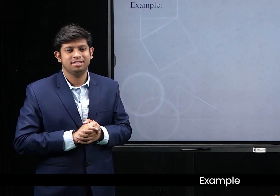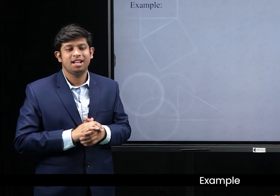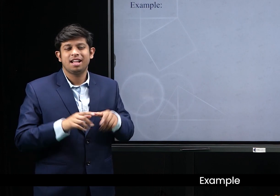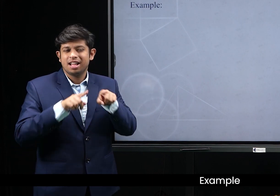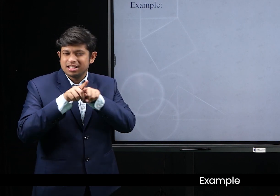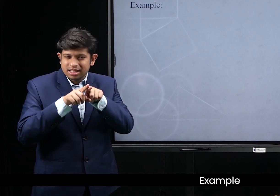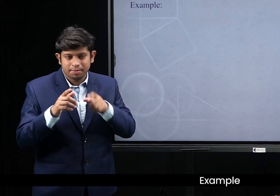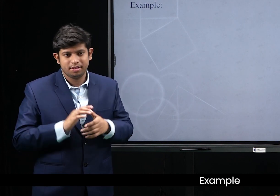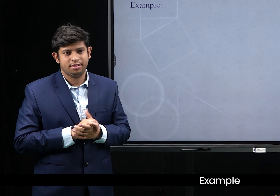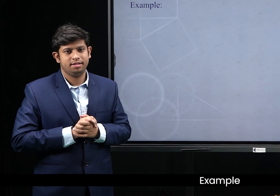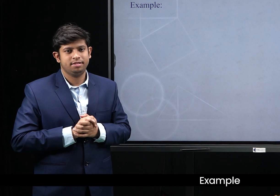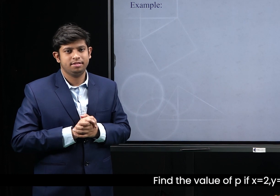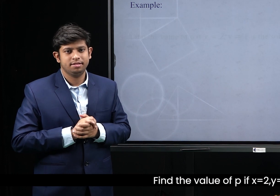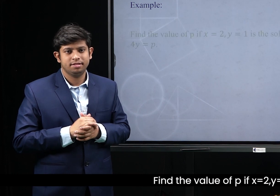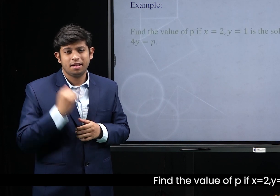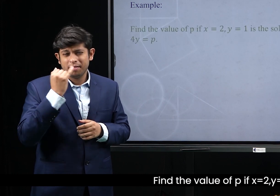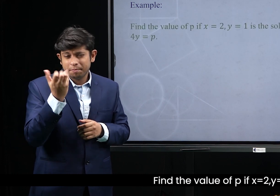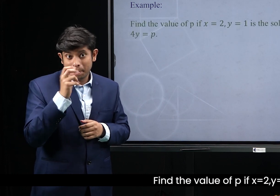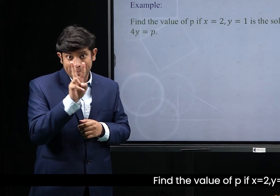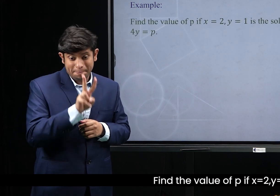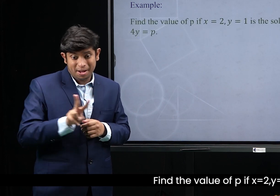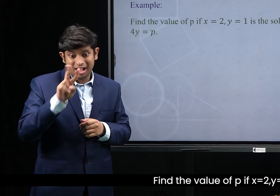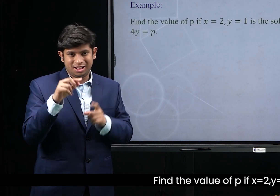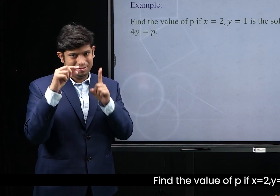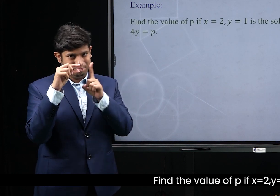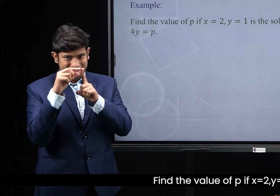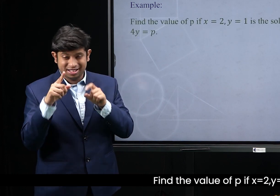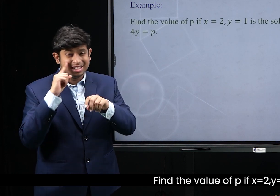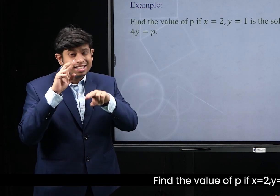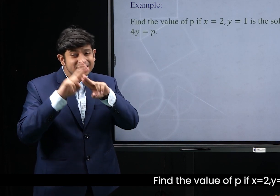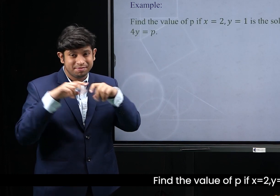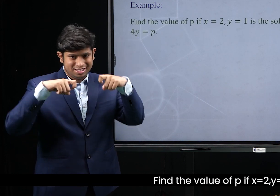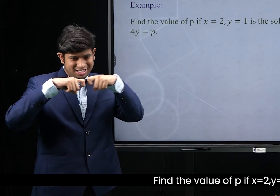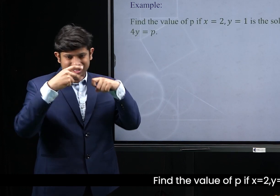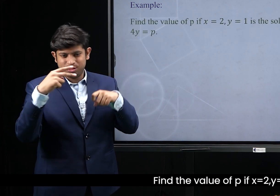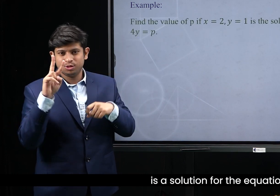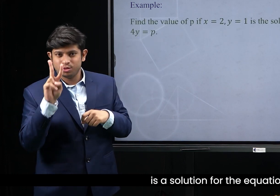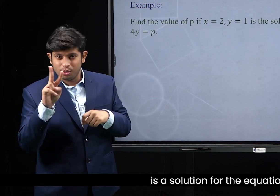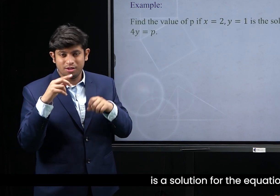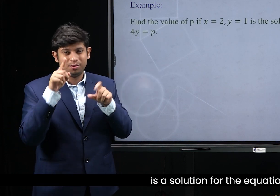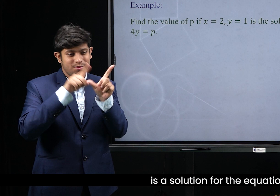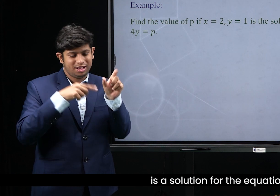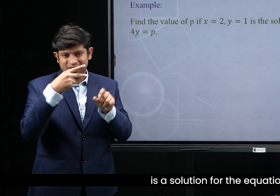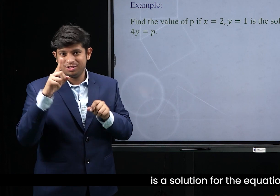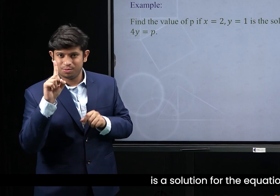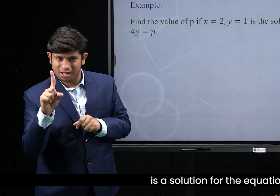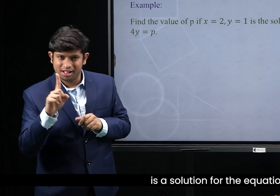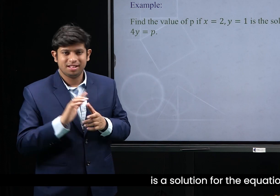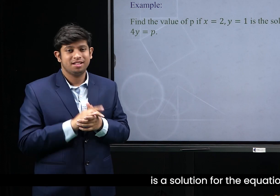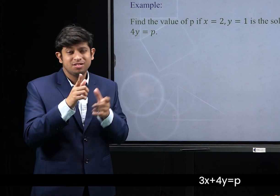Example: find the value of p if x equal to 2 and y equal to 1 is a solution for the equation